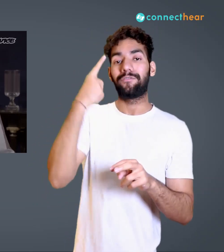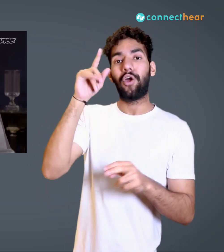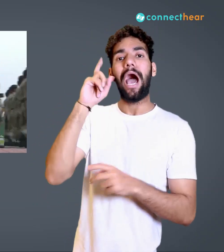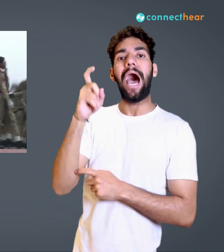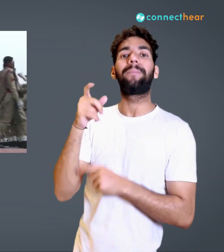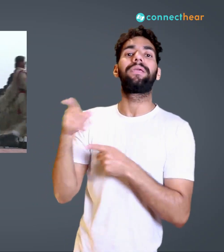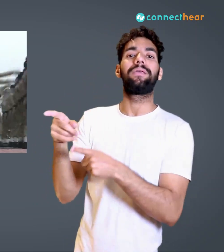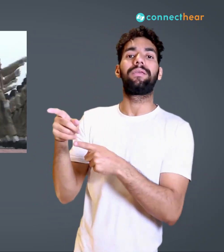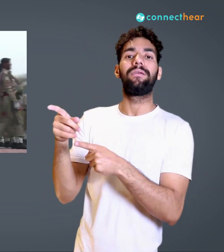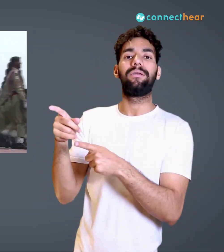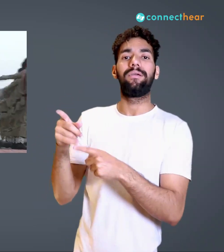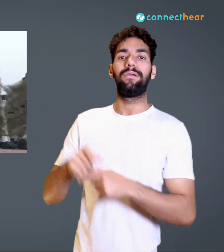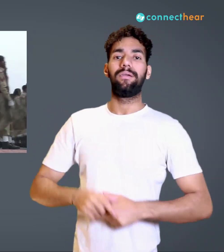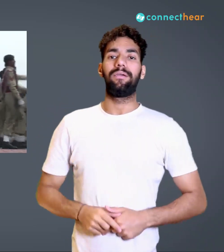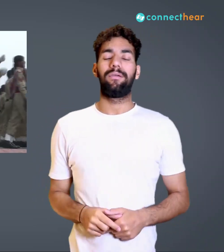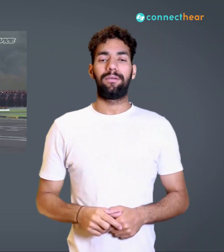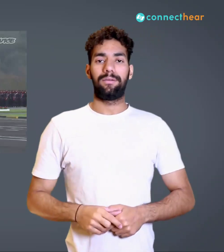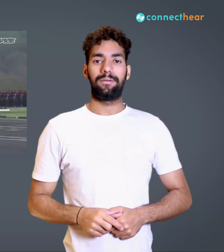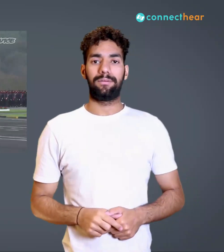against my government.